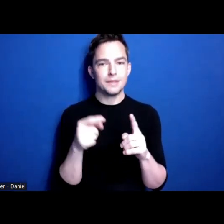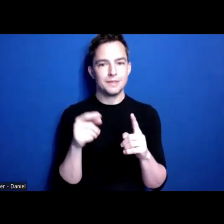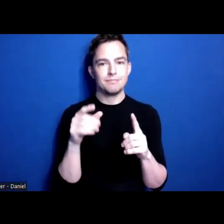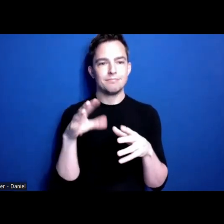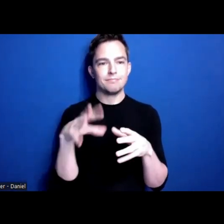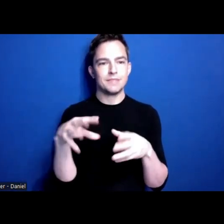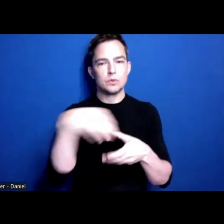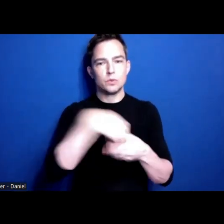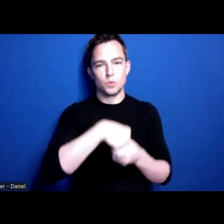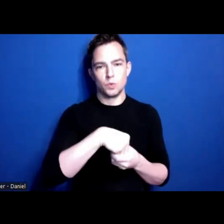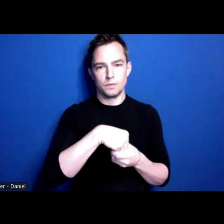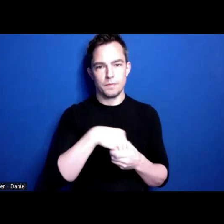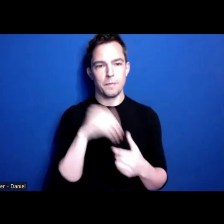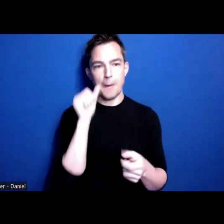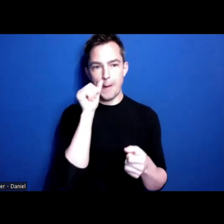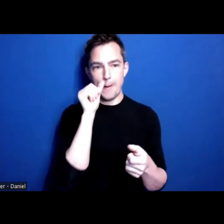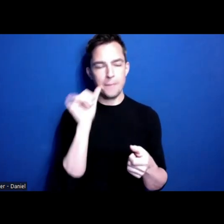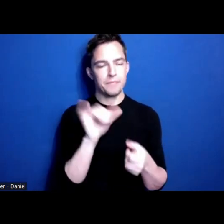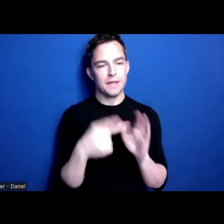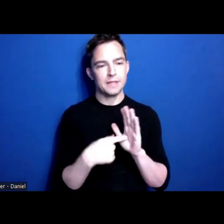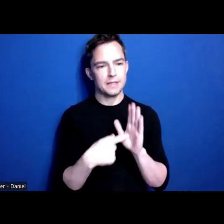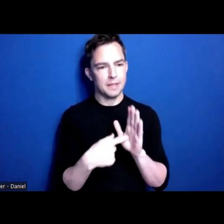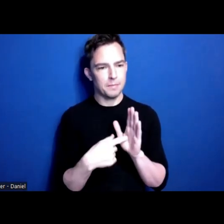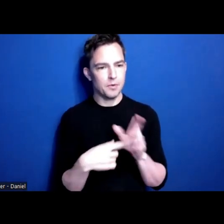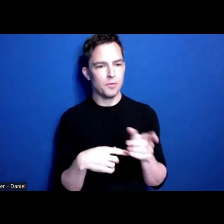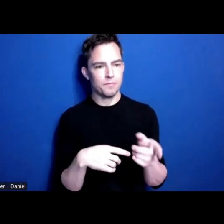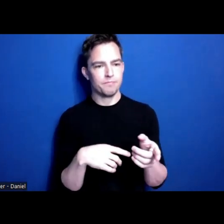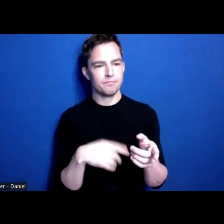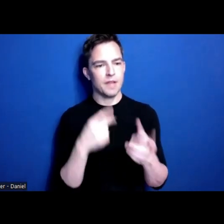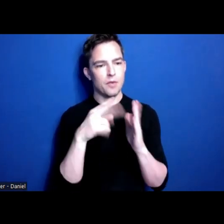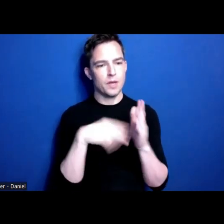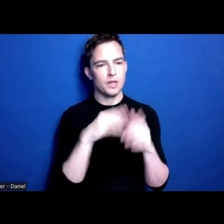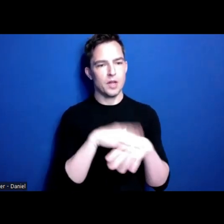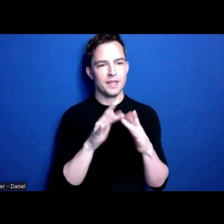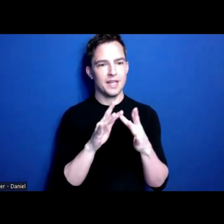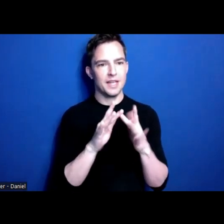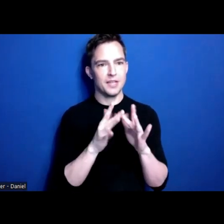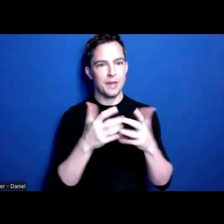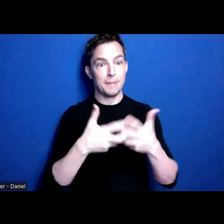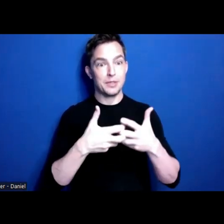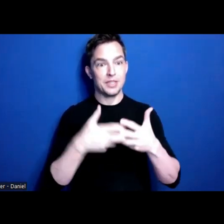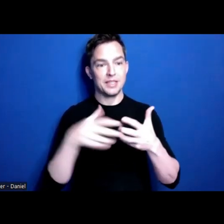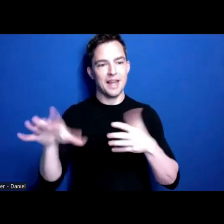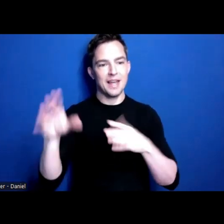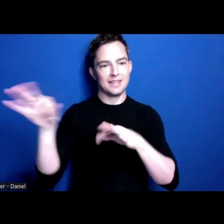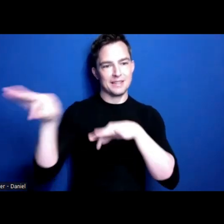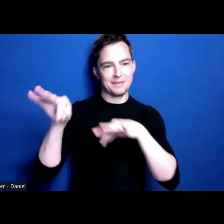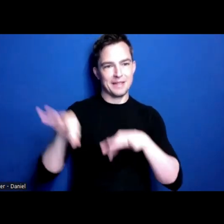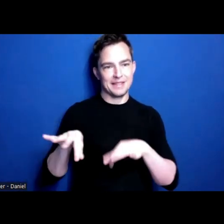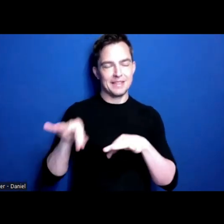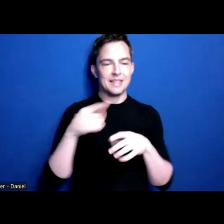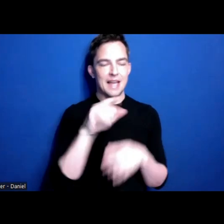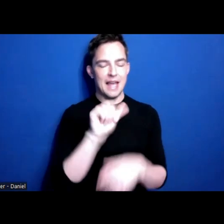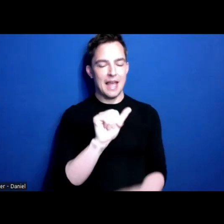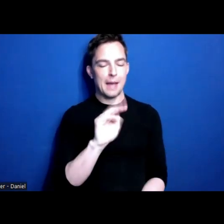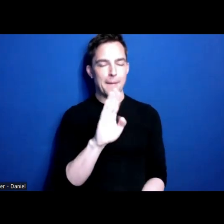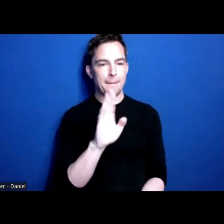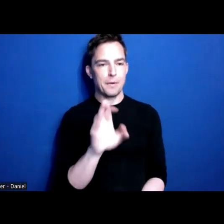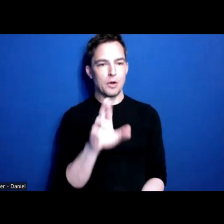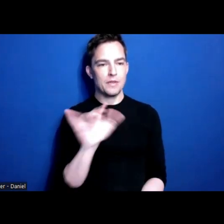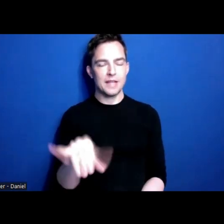As an example, I've read on the internet machine, explains to me, amber is a